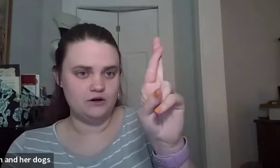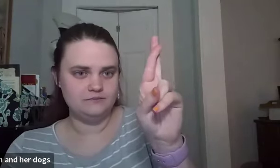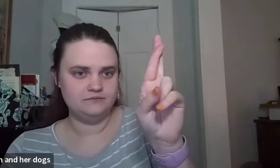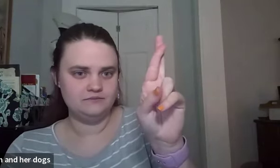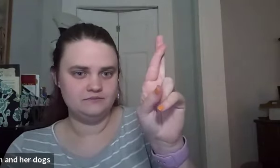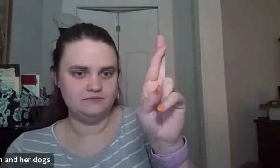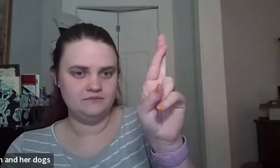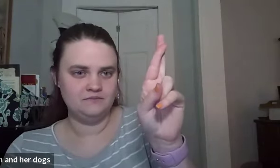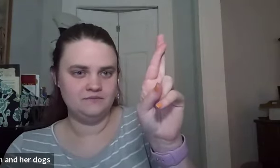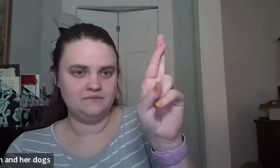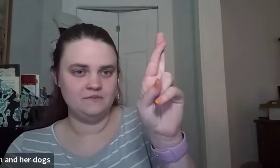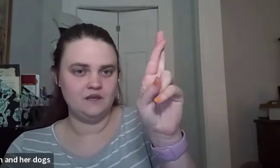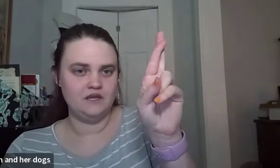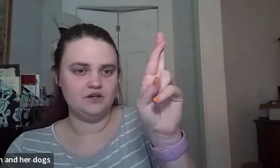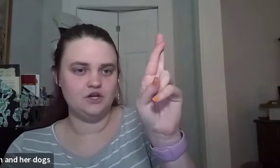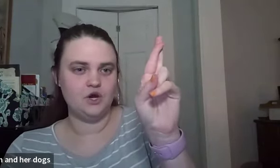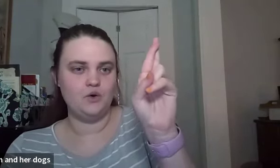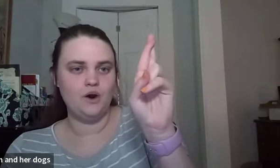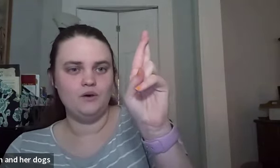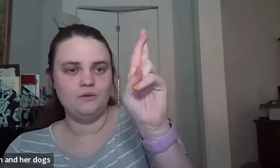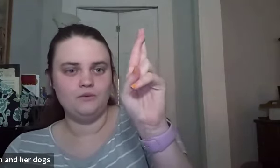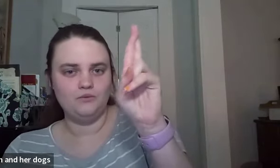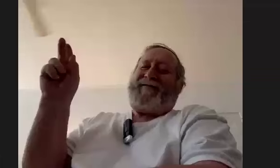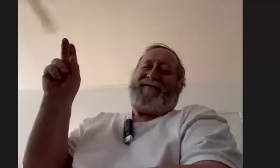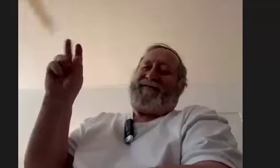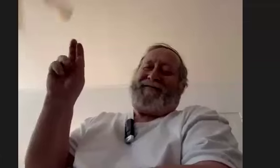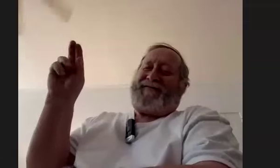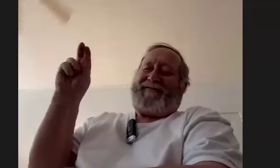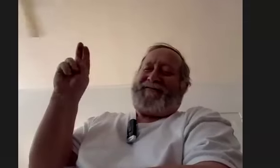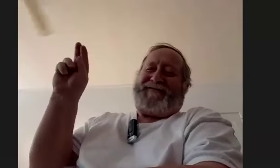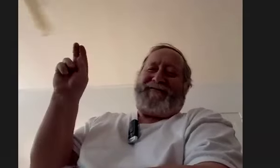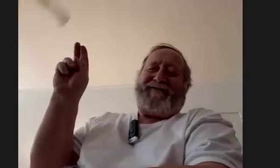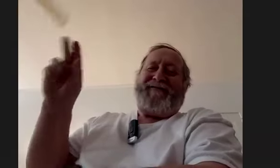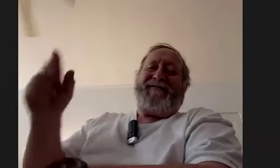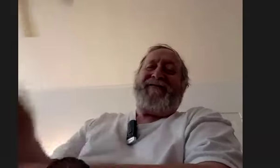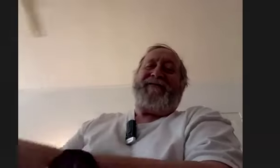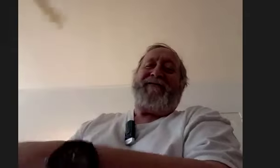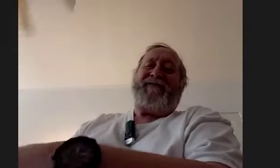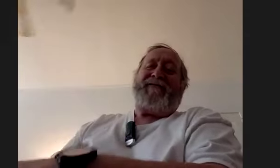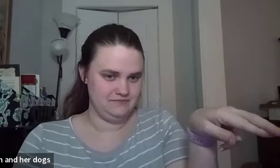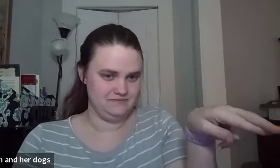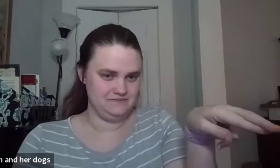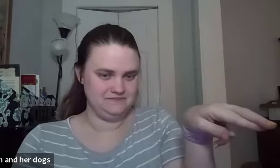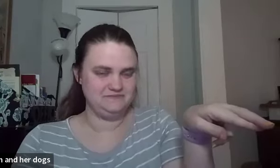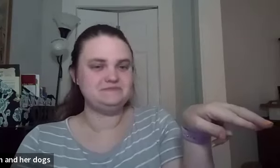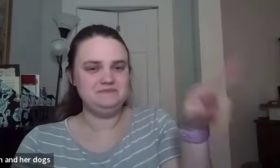R, and you're going to go restroom, restroom,